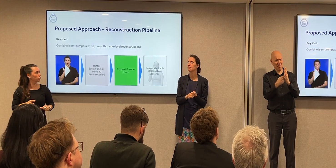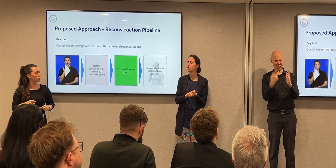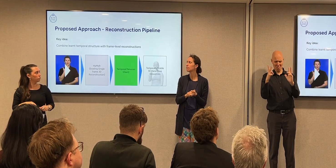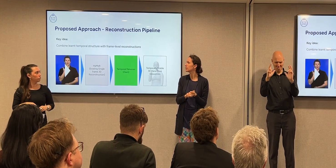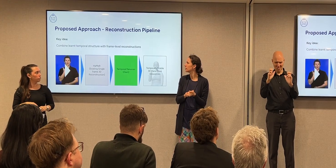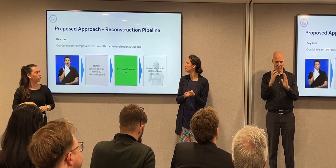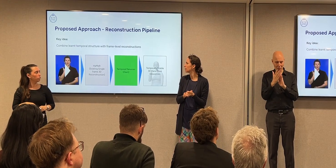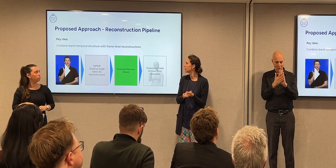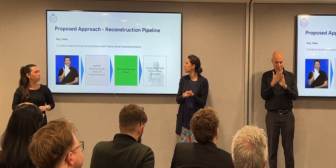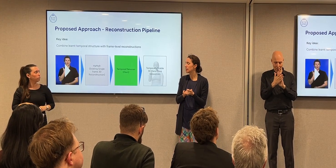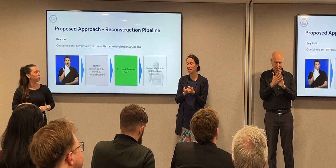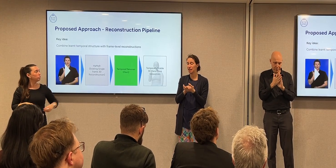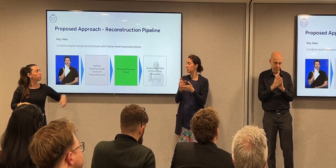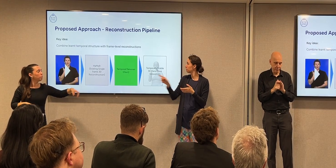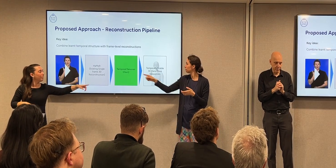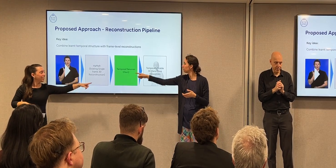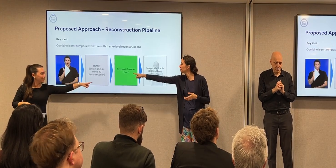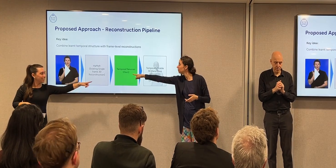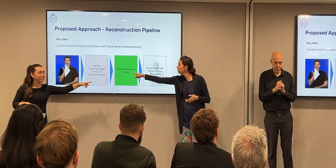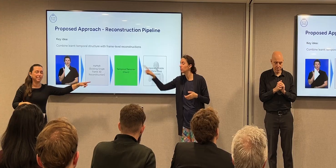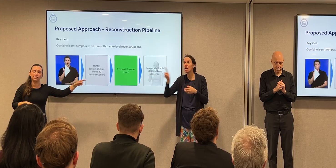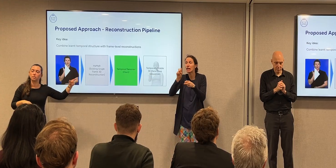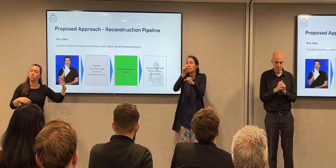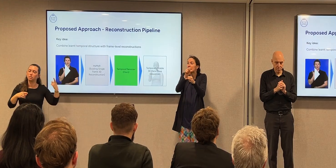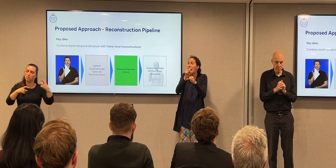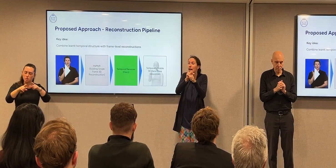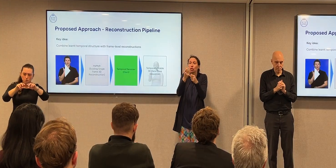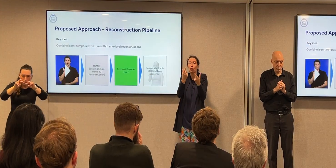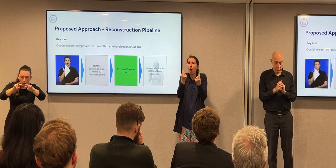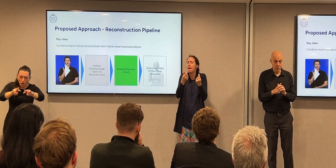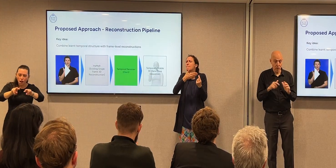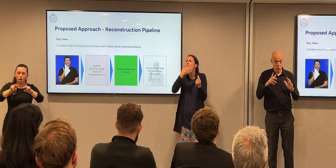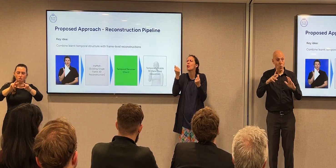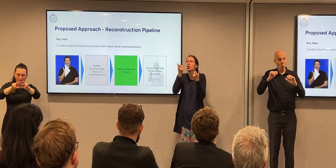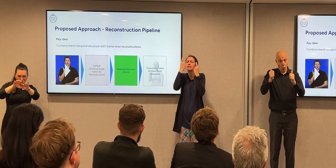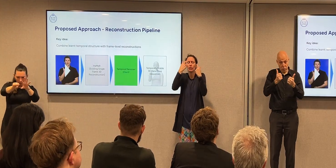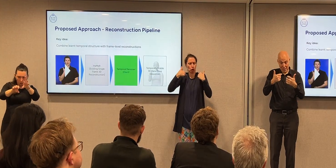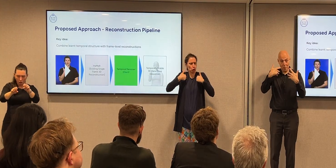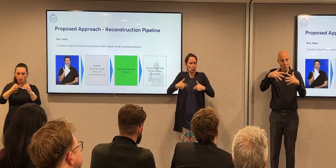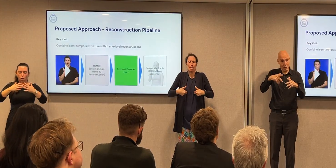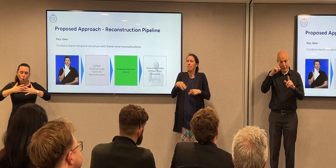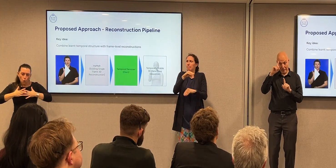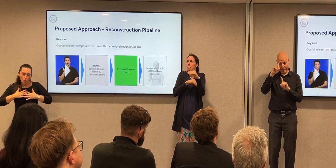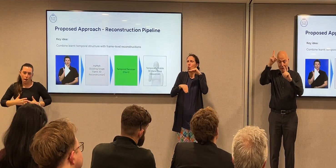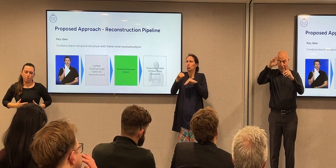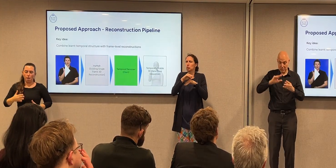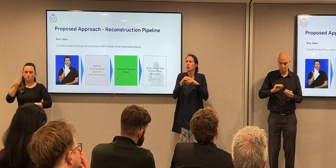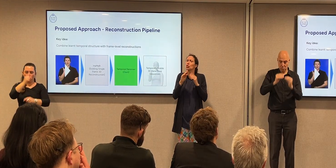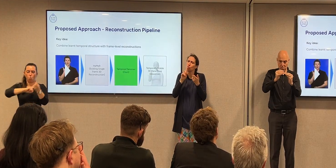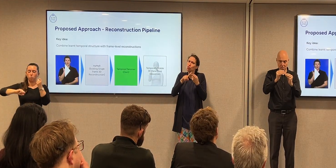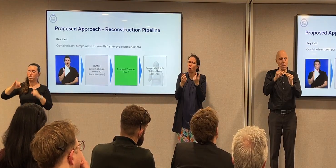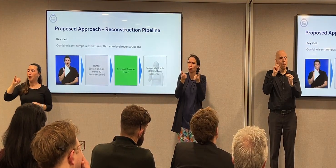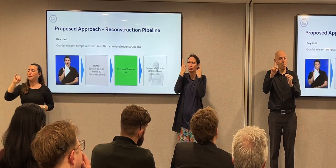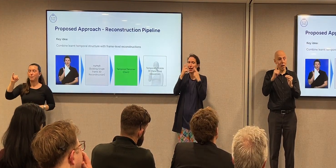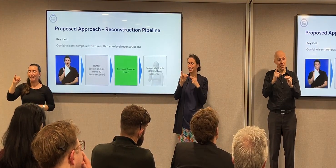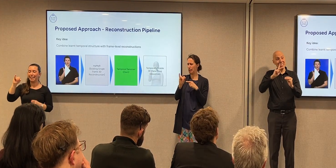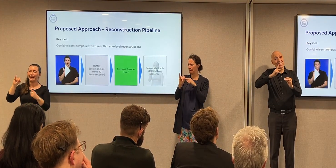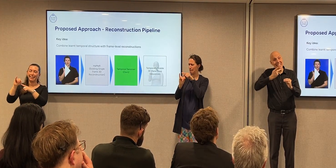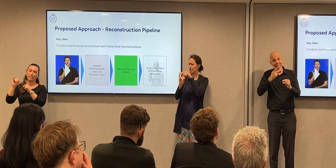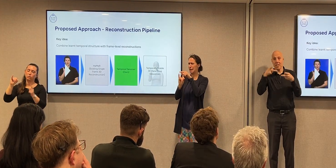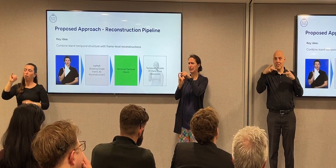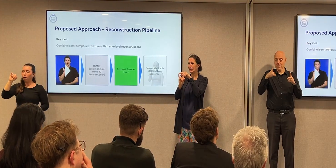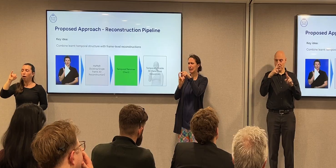task is to better understand the human motion, to understand that the pinky cannot move up and